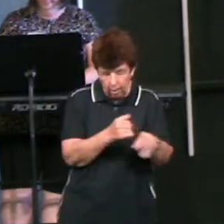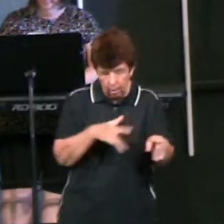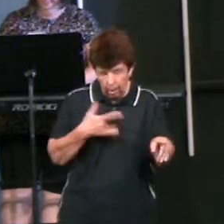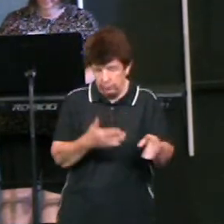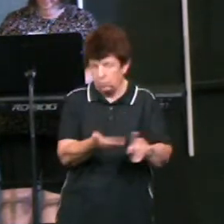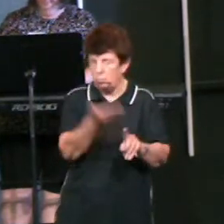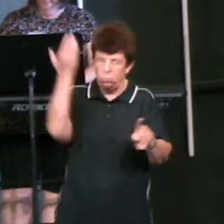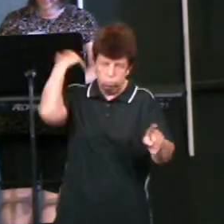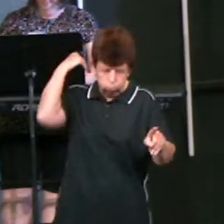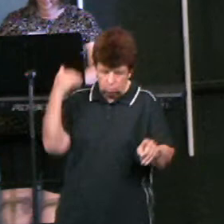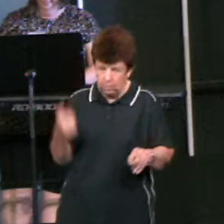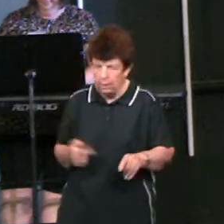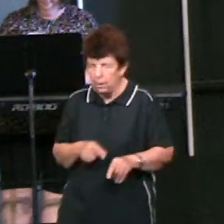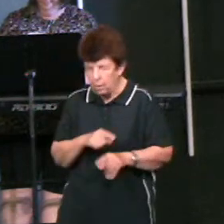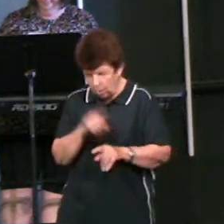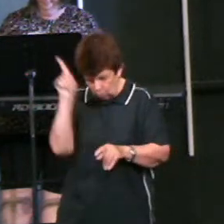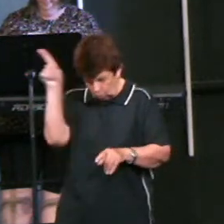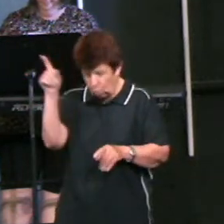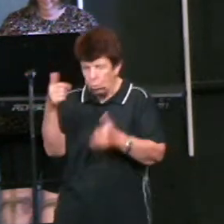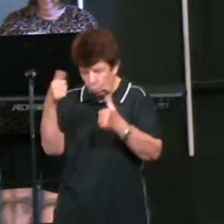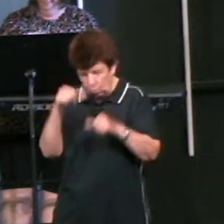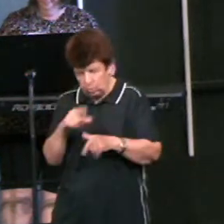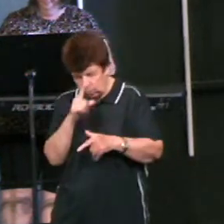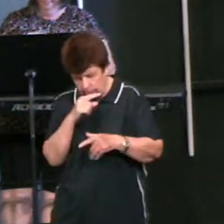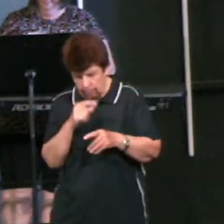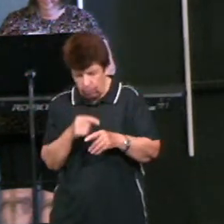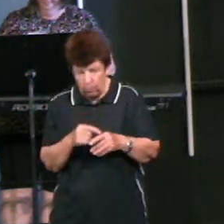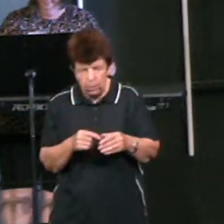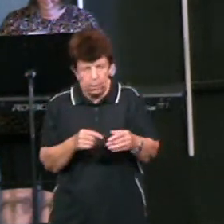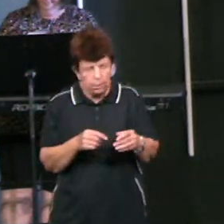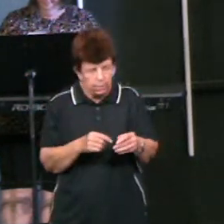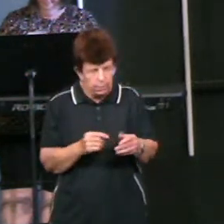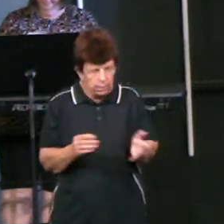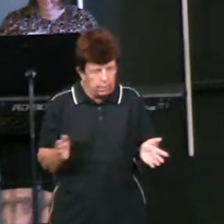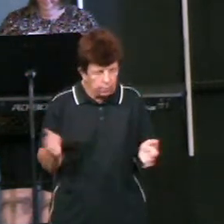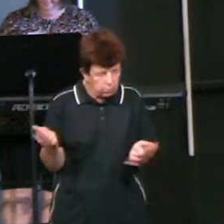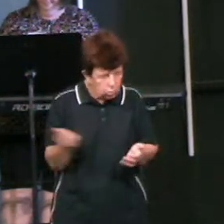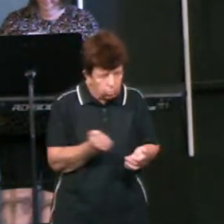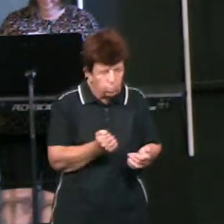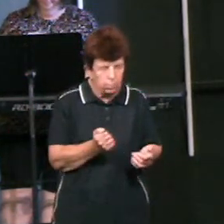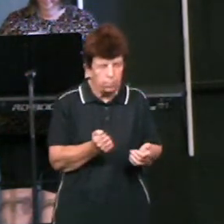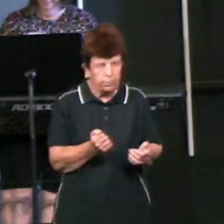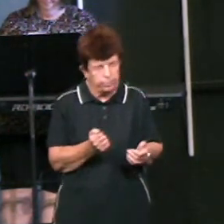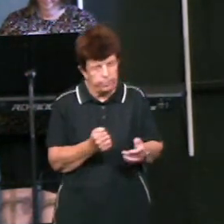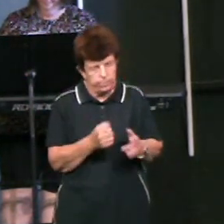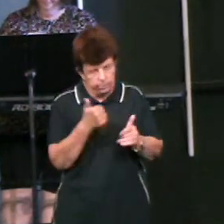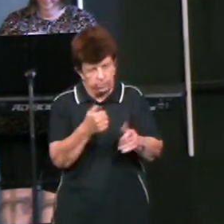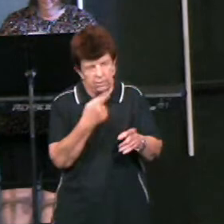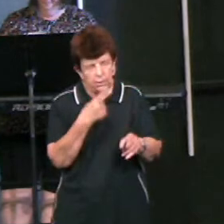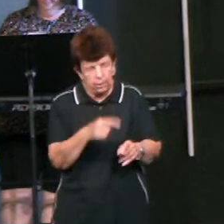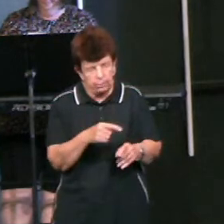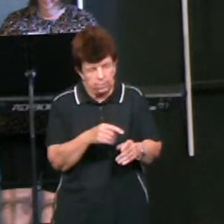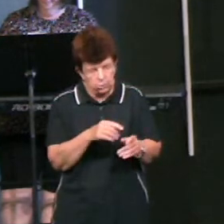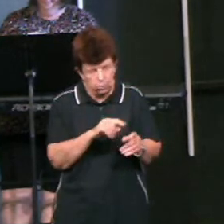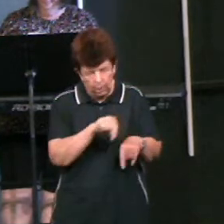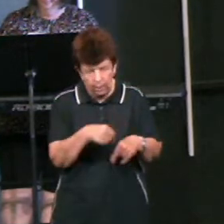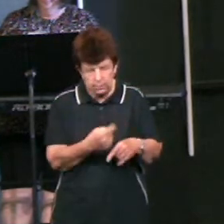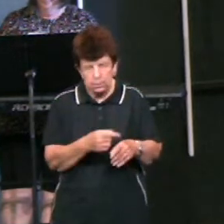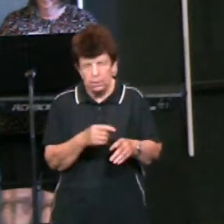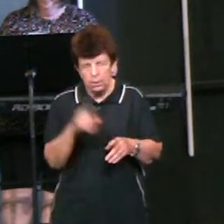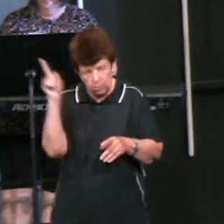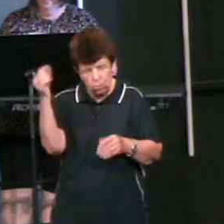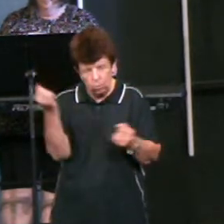Lord, and that you used people along the way to bring the gospel to us. Lord, that you